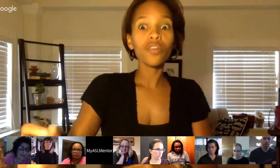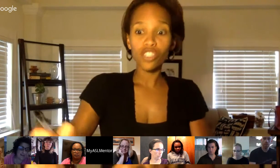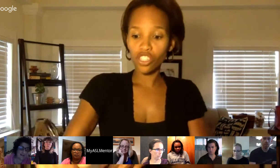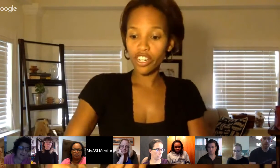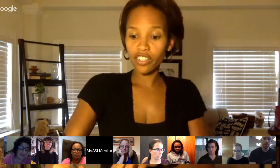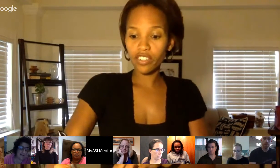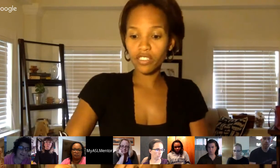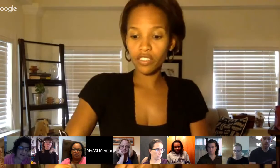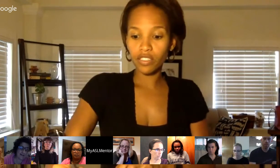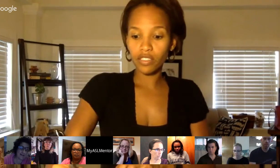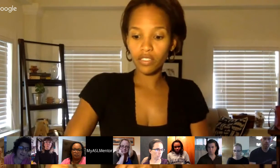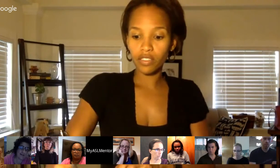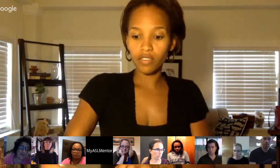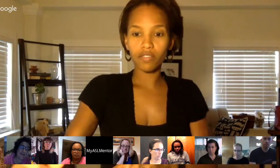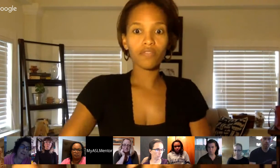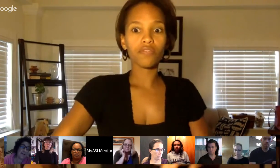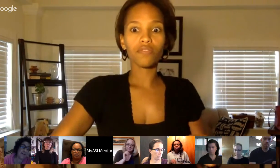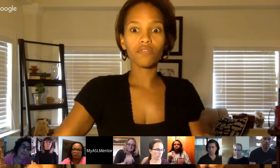Who wants to start?